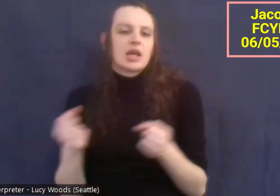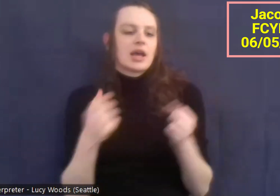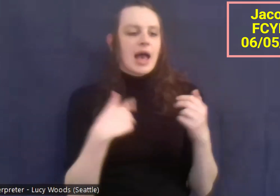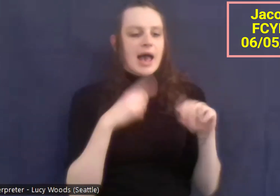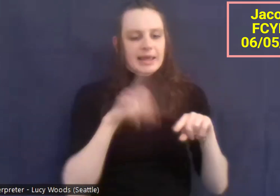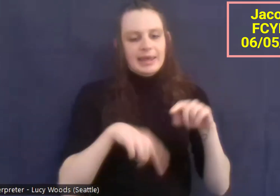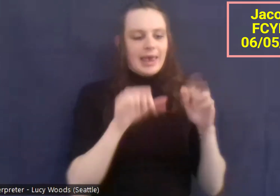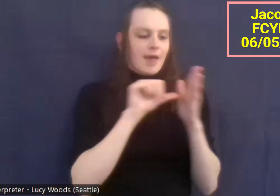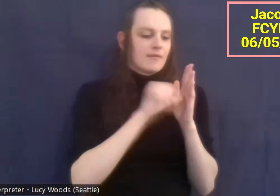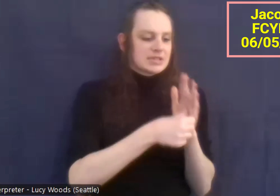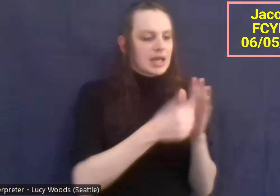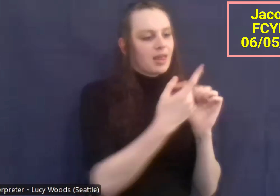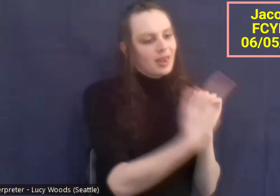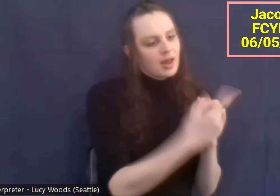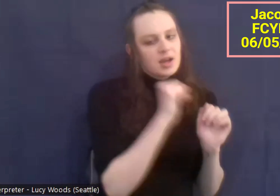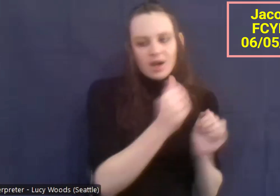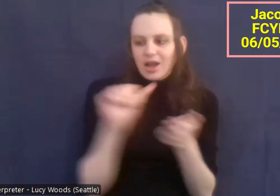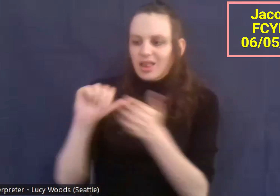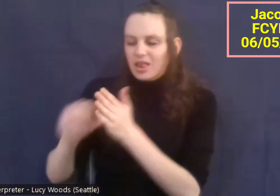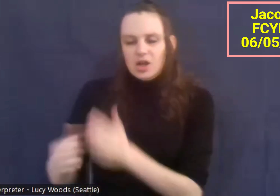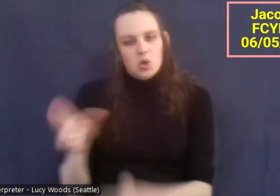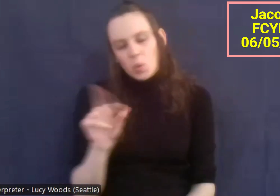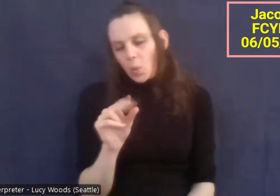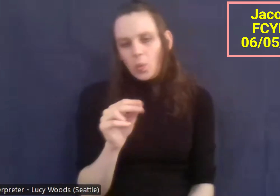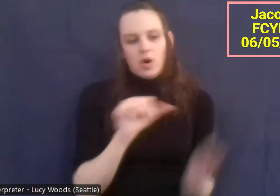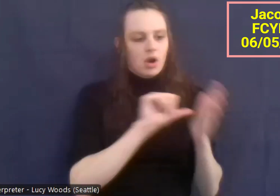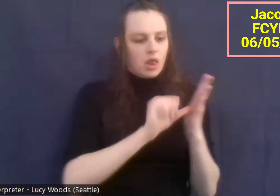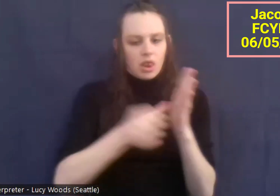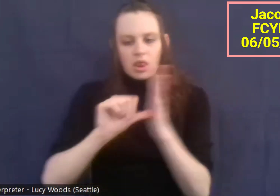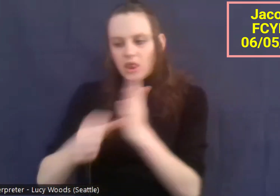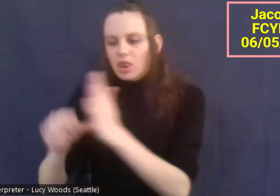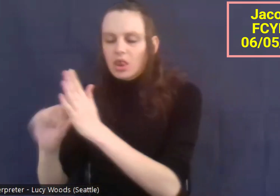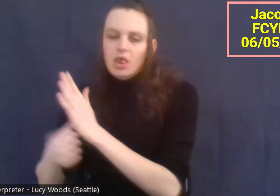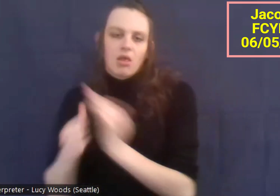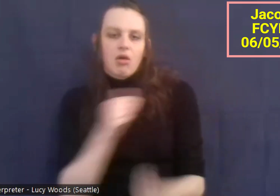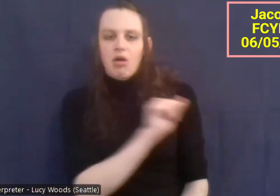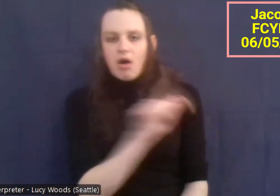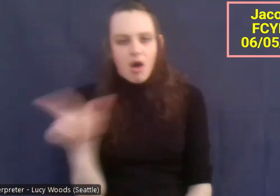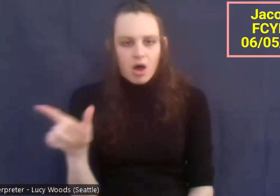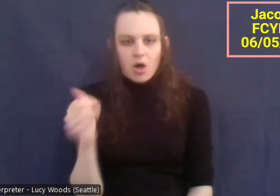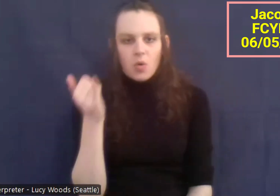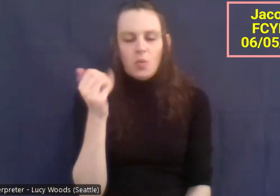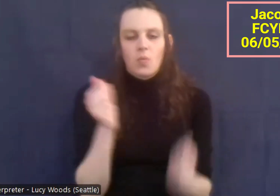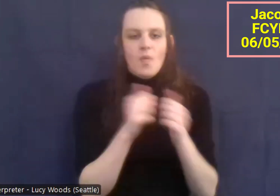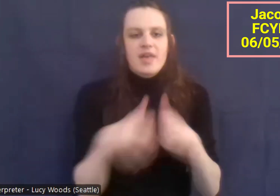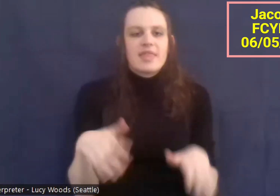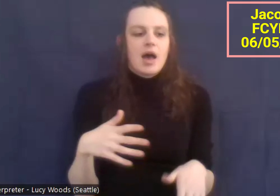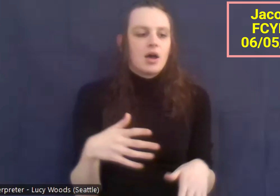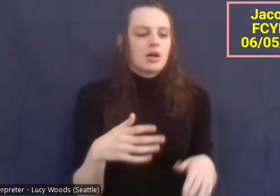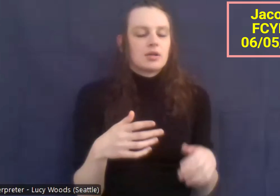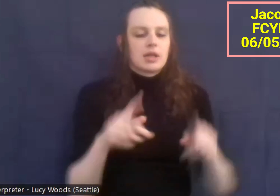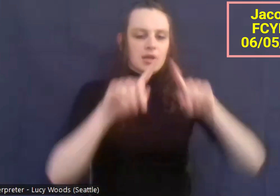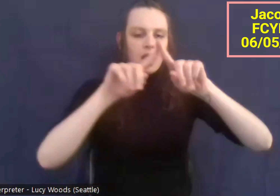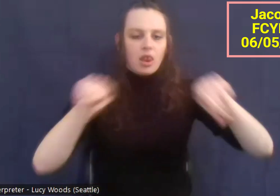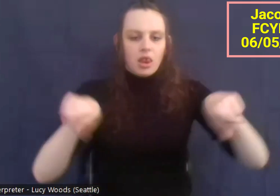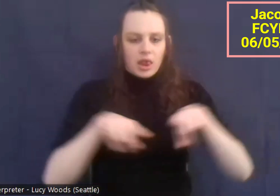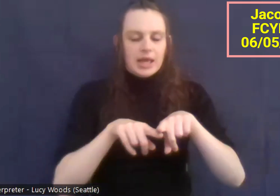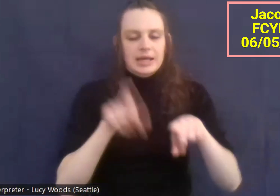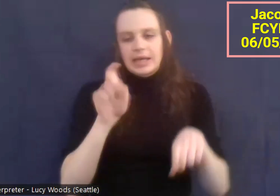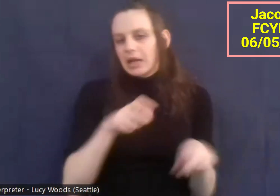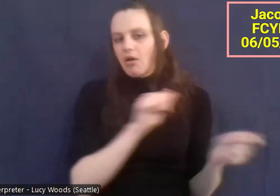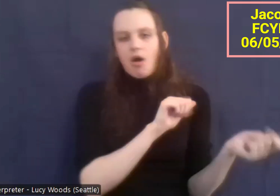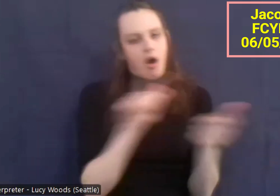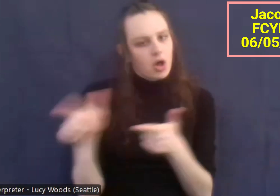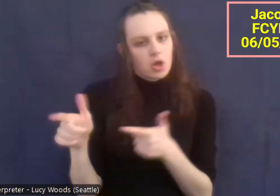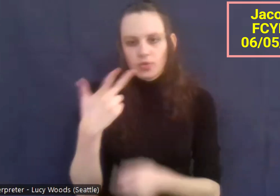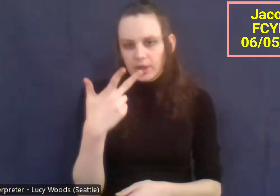any one of the three because without the other two, that one would fall apart. The triangle needs its support.